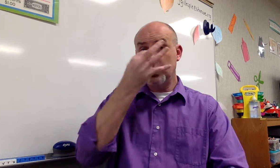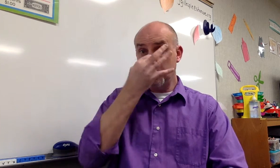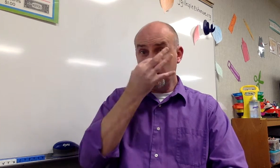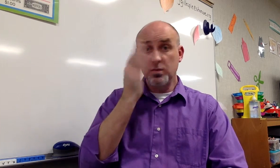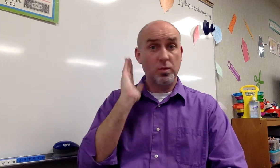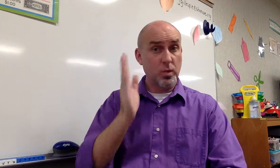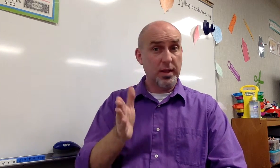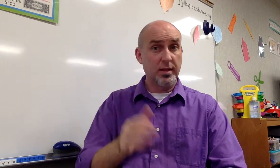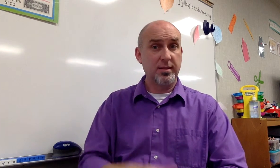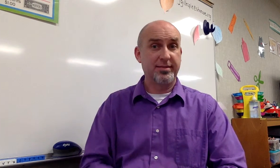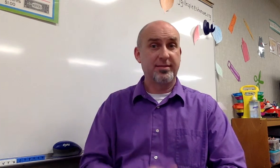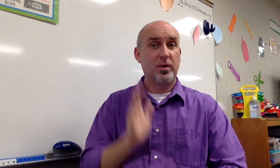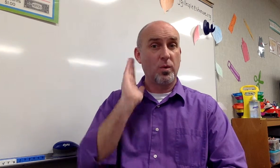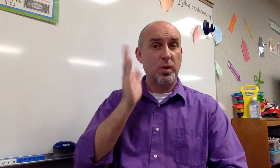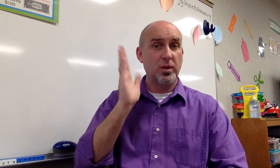Soon, will.